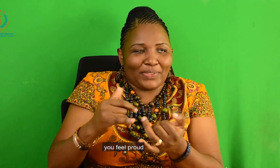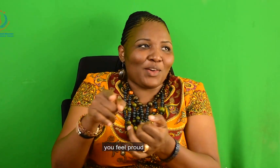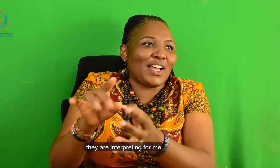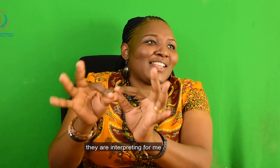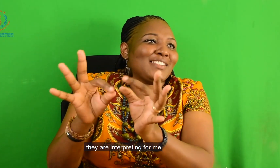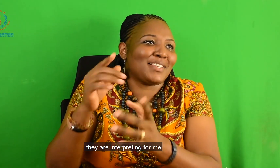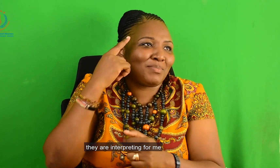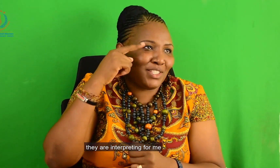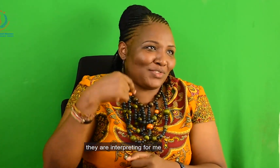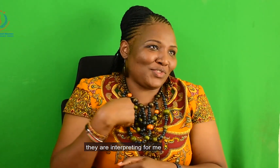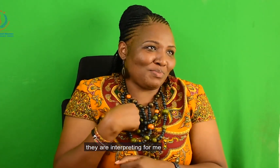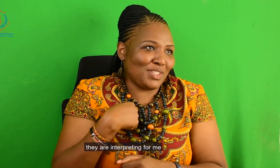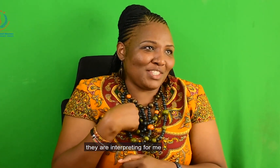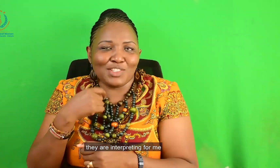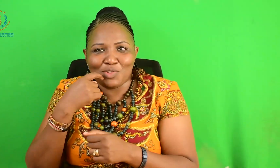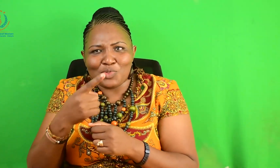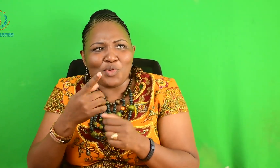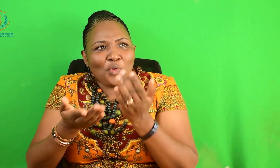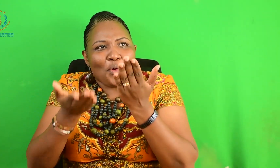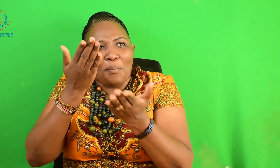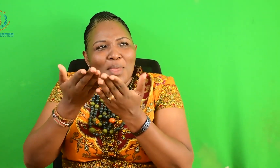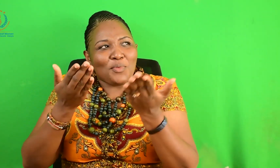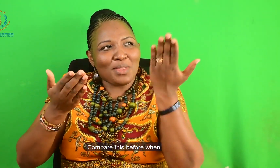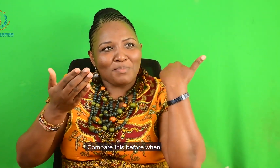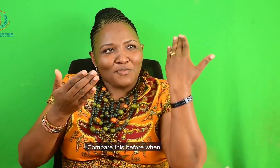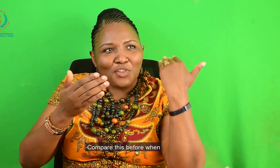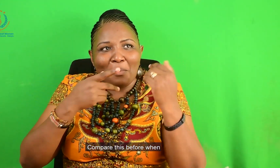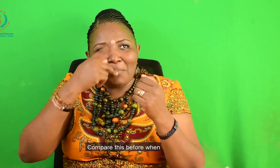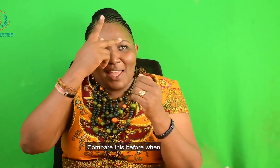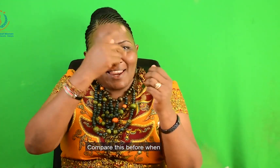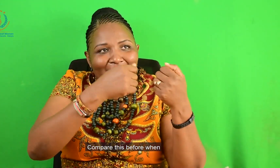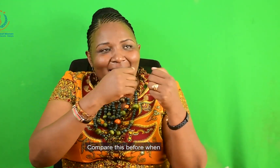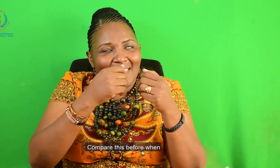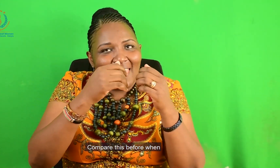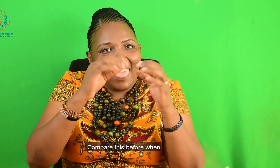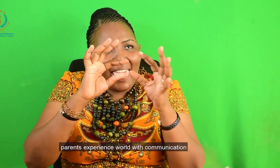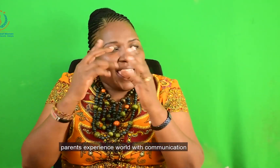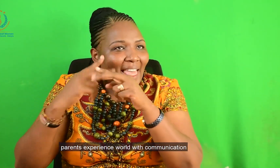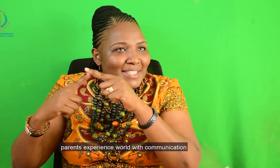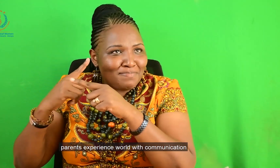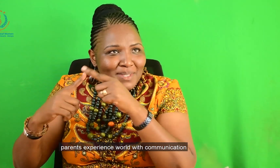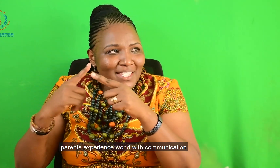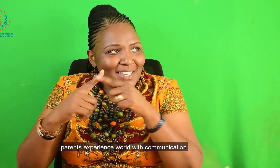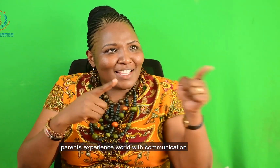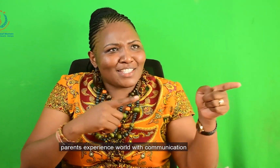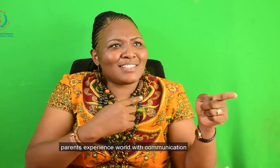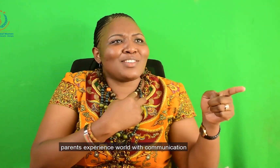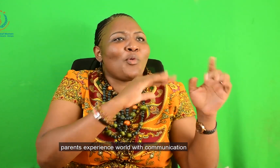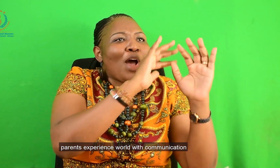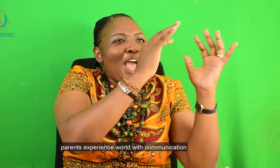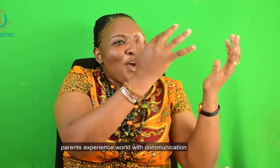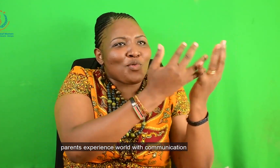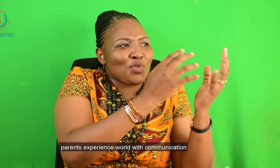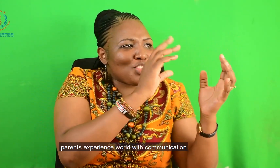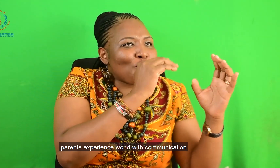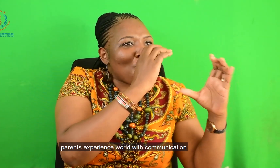They're interpreting for me. Compare this before, when the parents experience their world